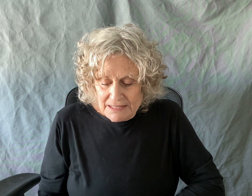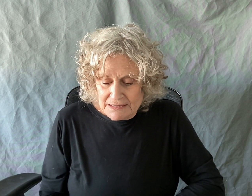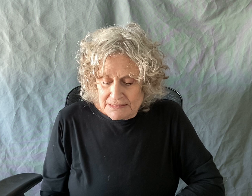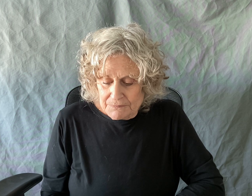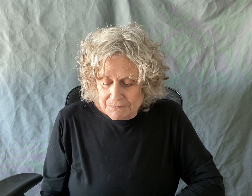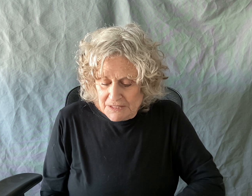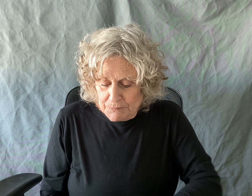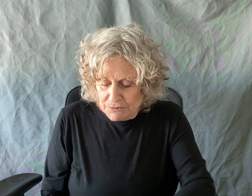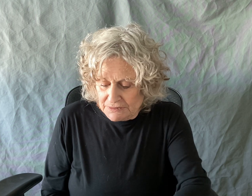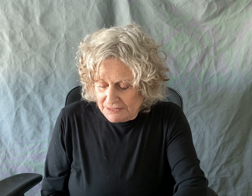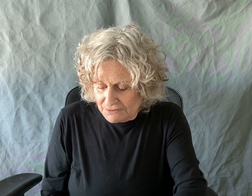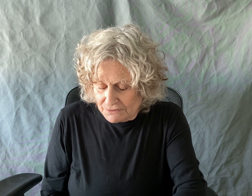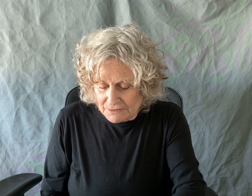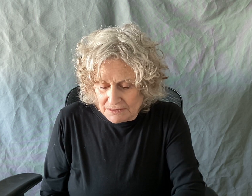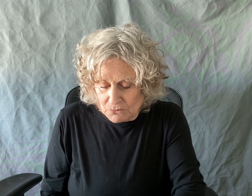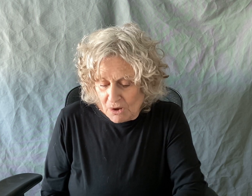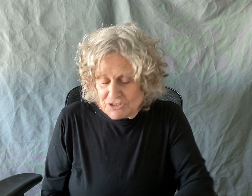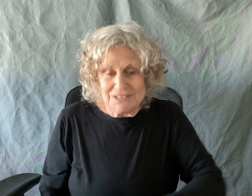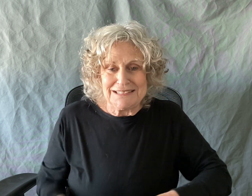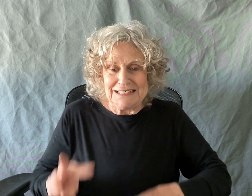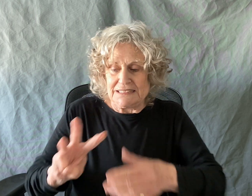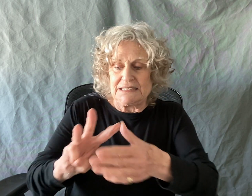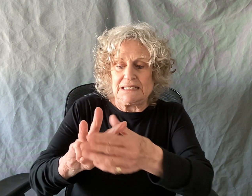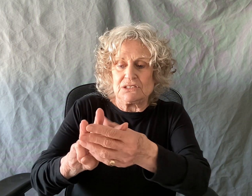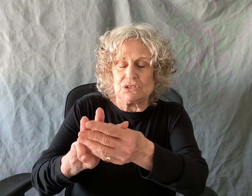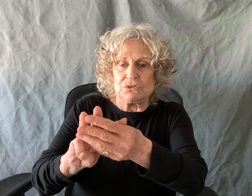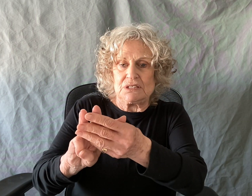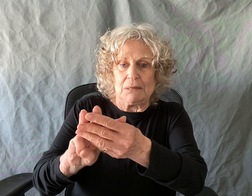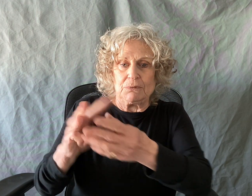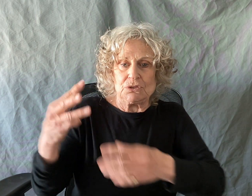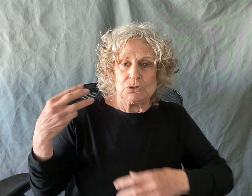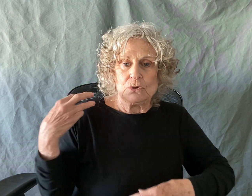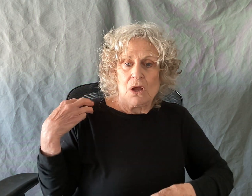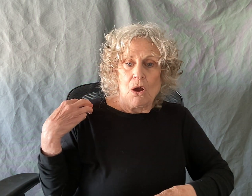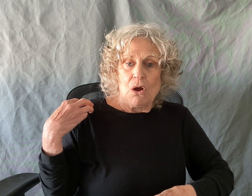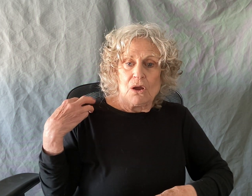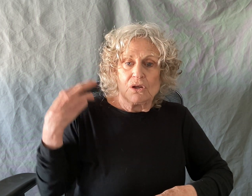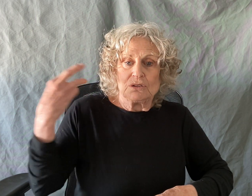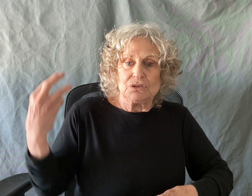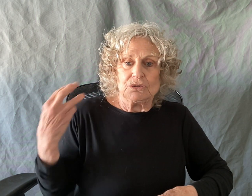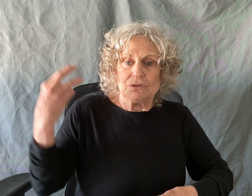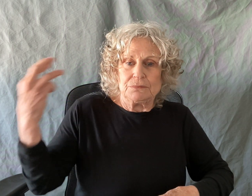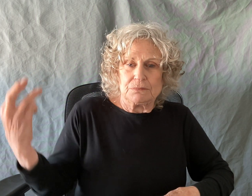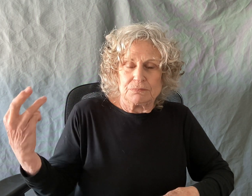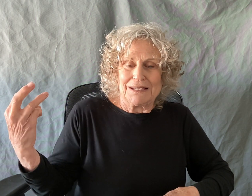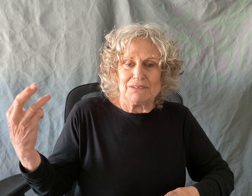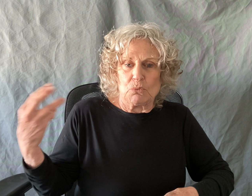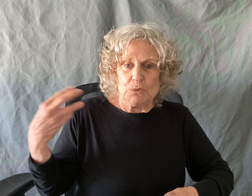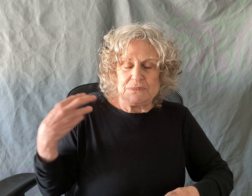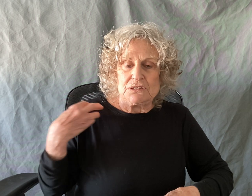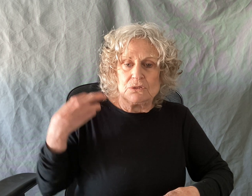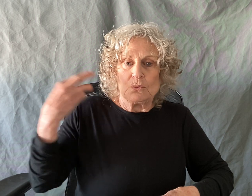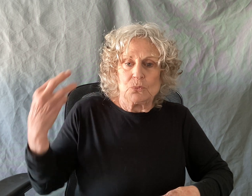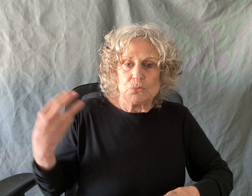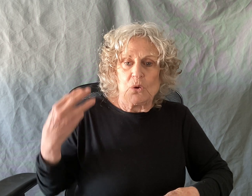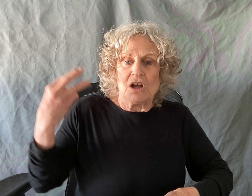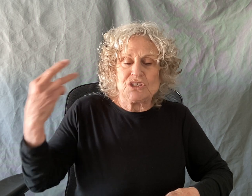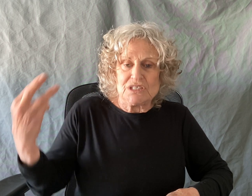And they put here Washington, D.C. So W, little kind of a whoop-de-doo.